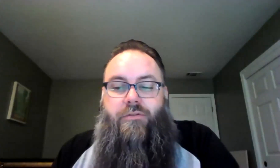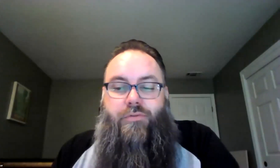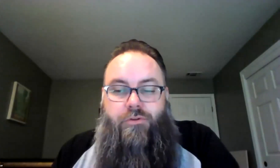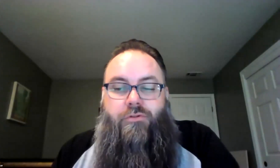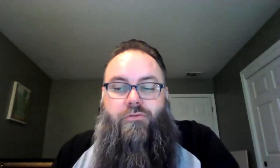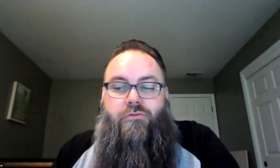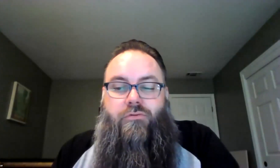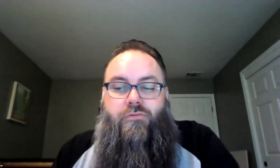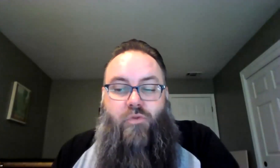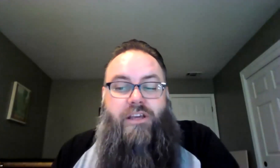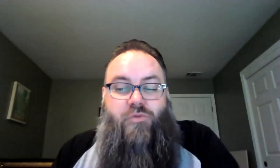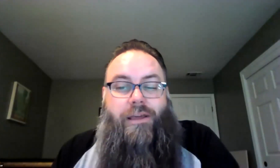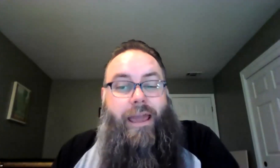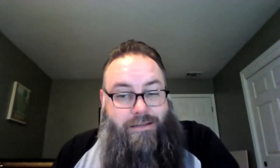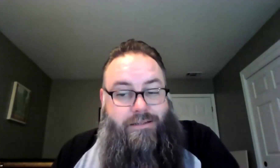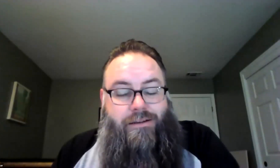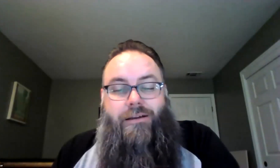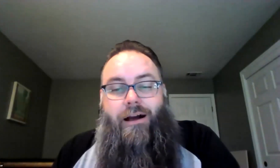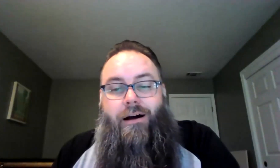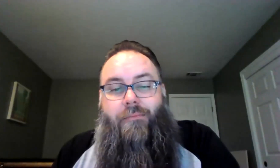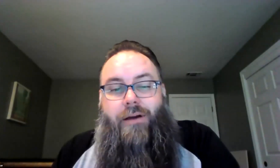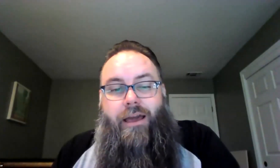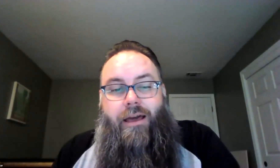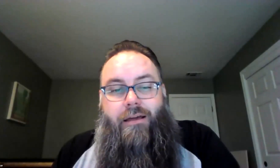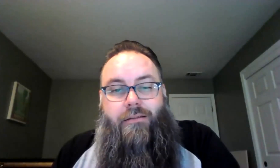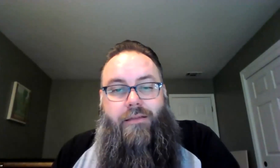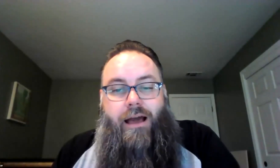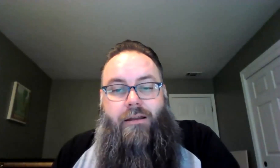providers through 2028.